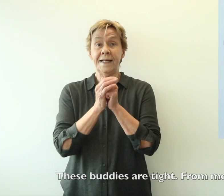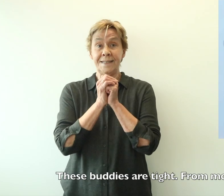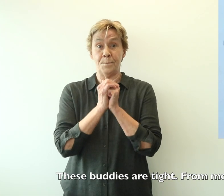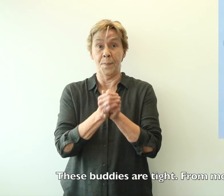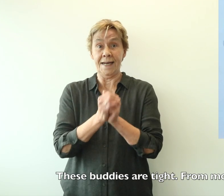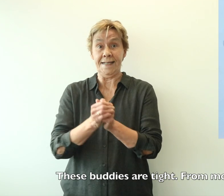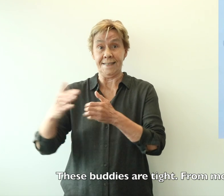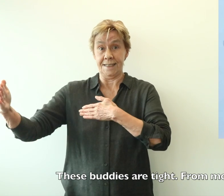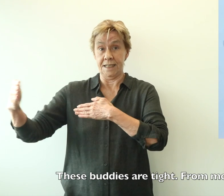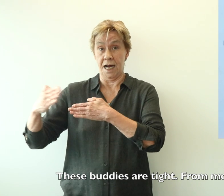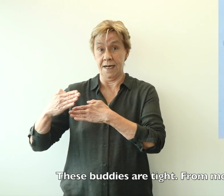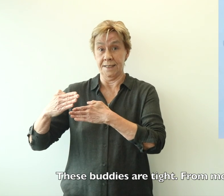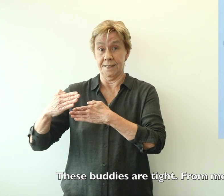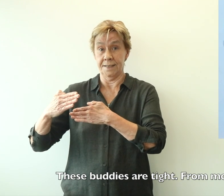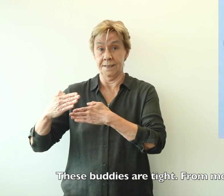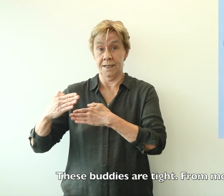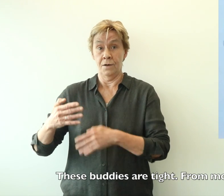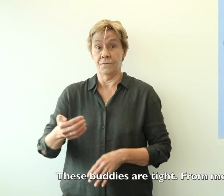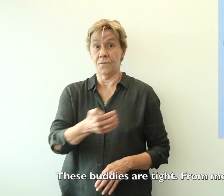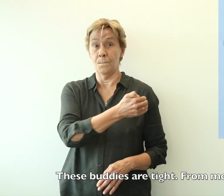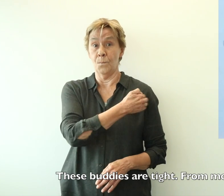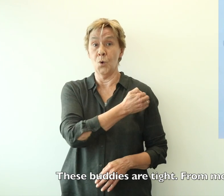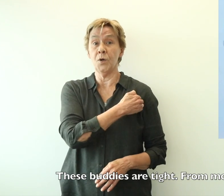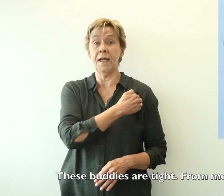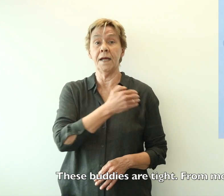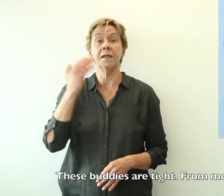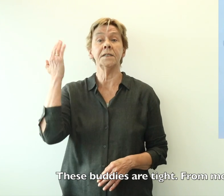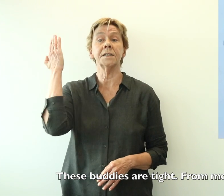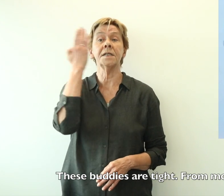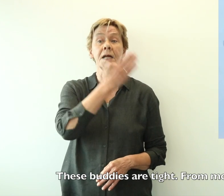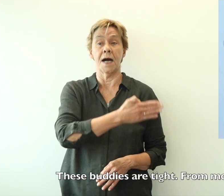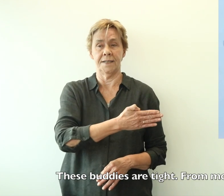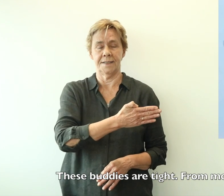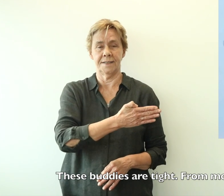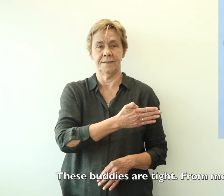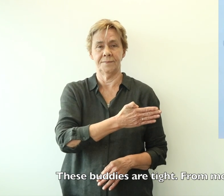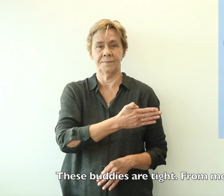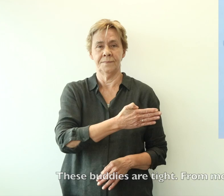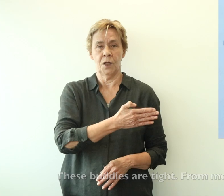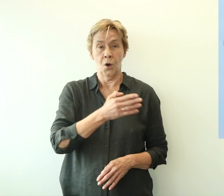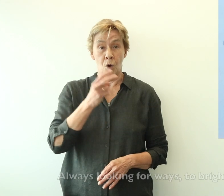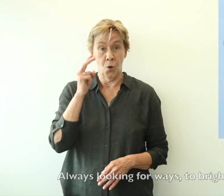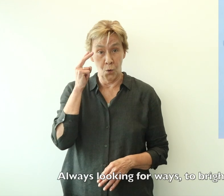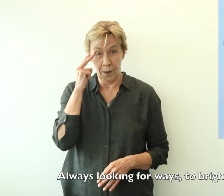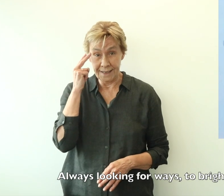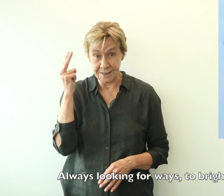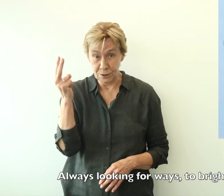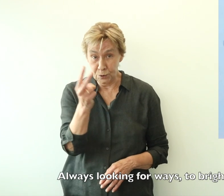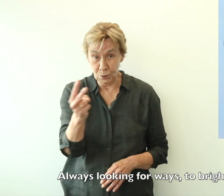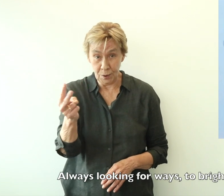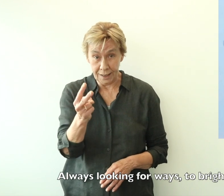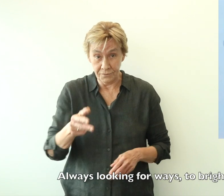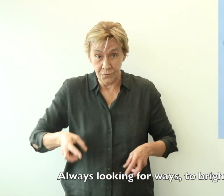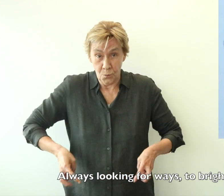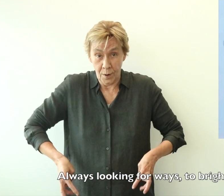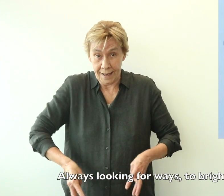These buddies are tight from morning to night, always looking for